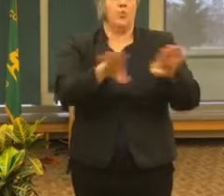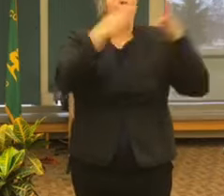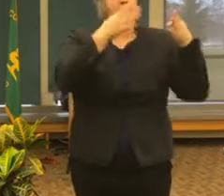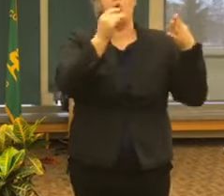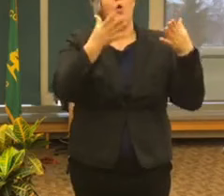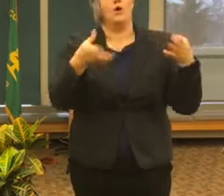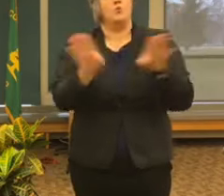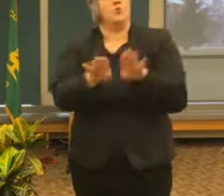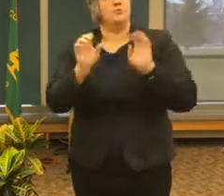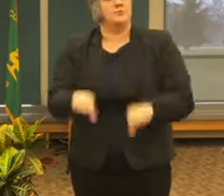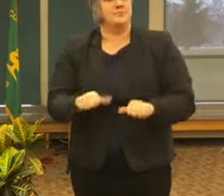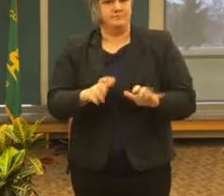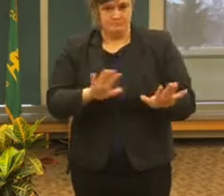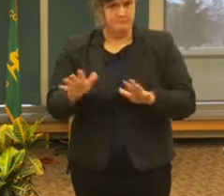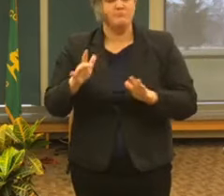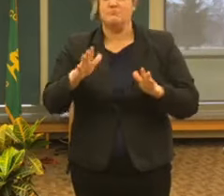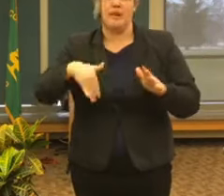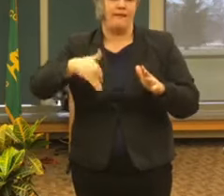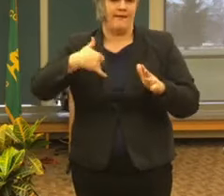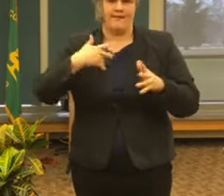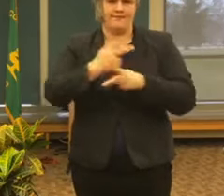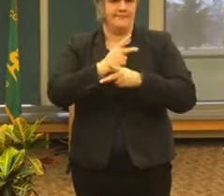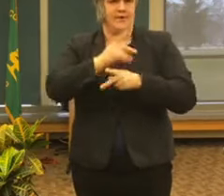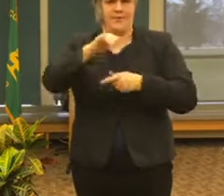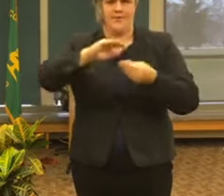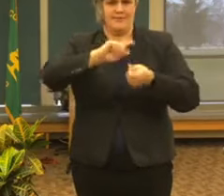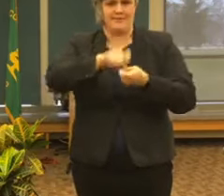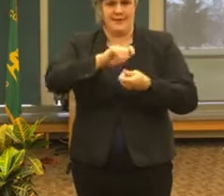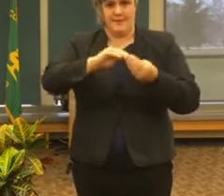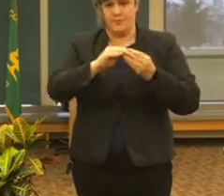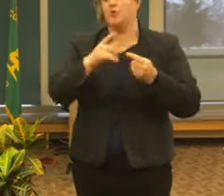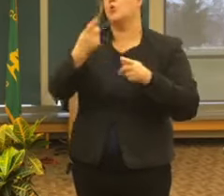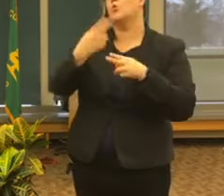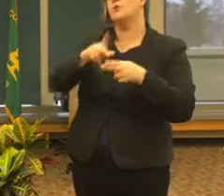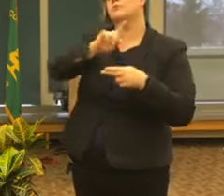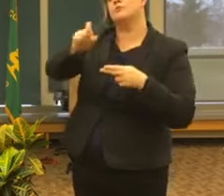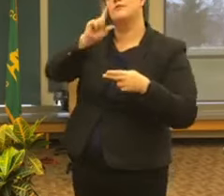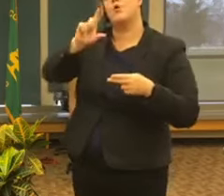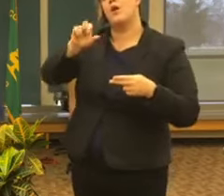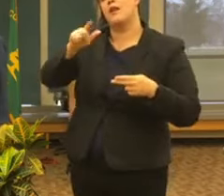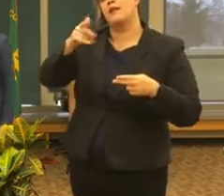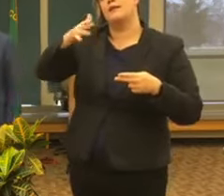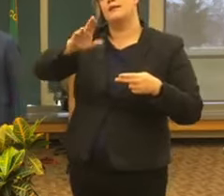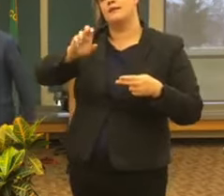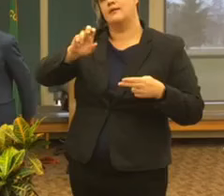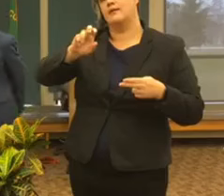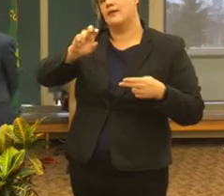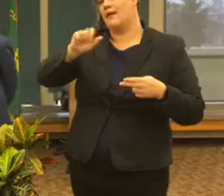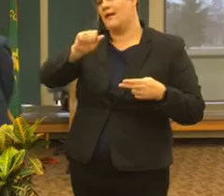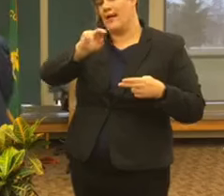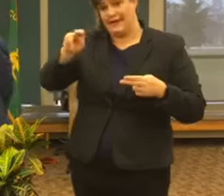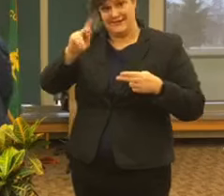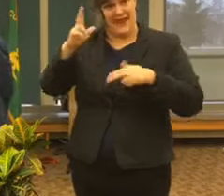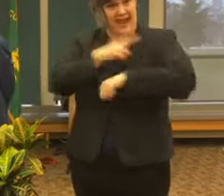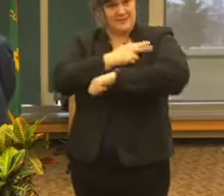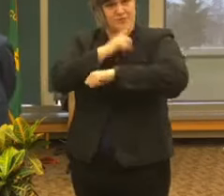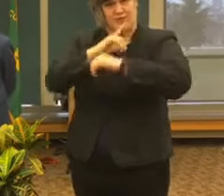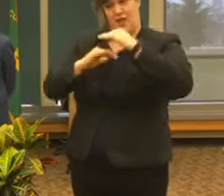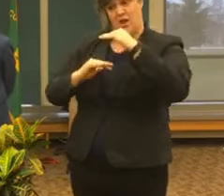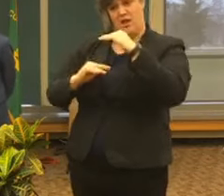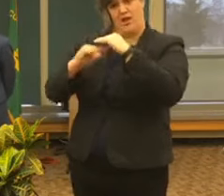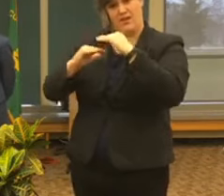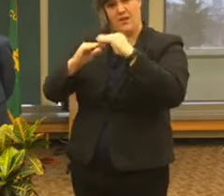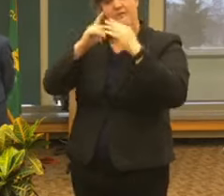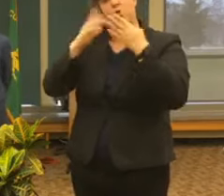yet. Okay. And then a quick question for Leanne. Are hospitals in Oakland County currently at or near capacity in terms of general